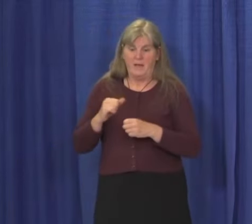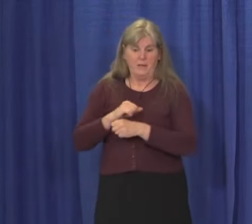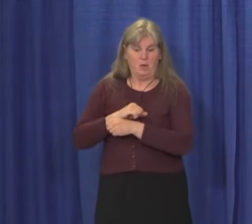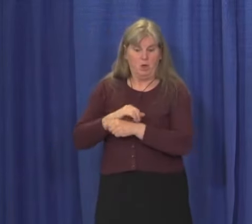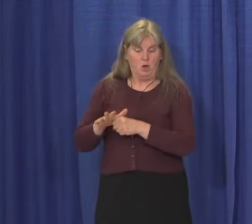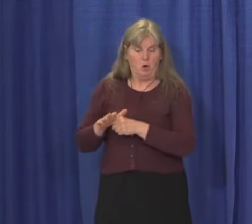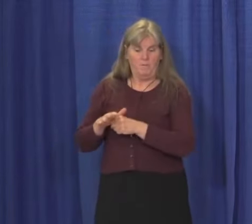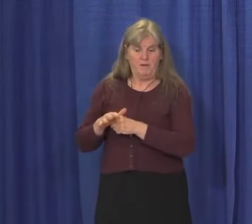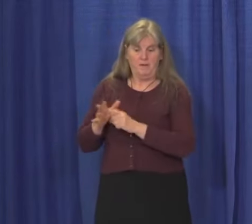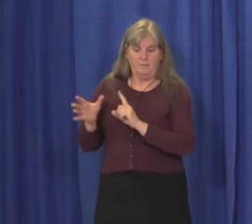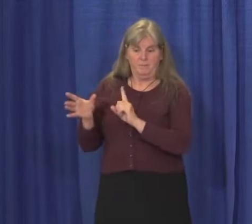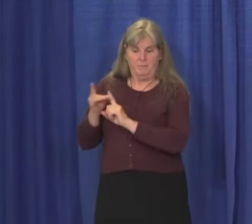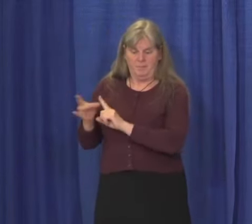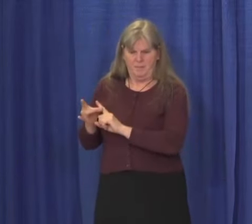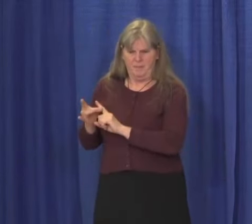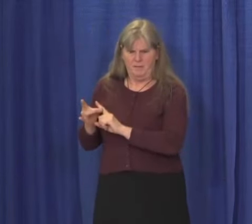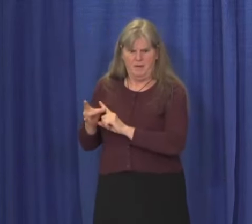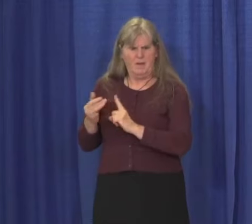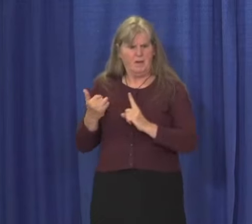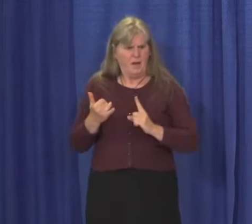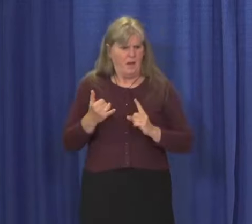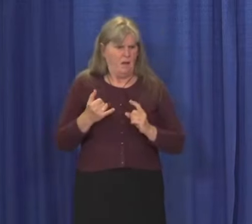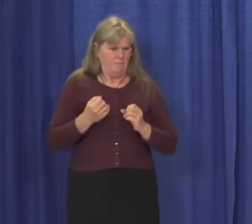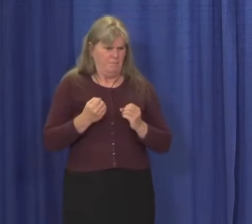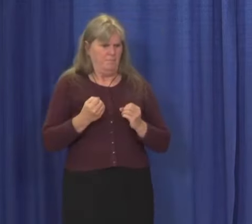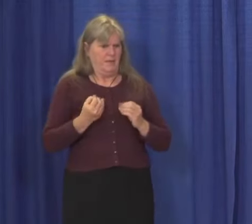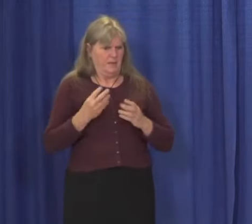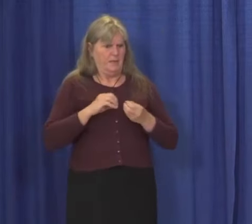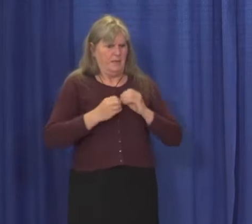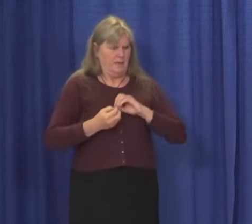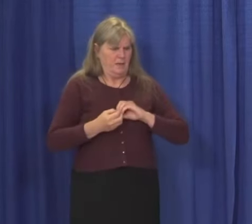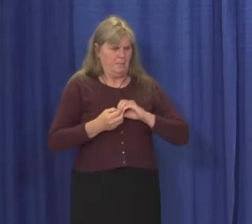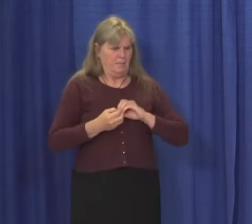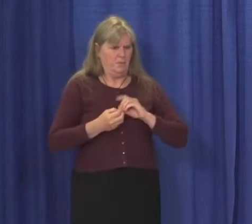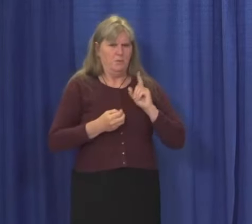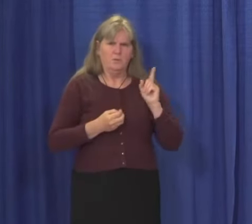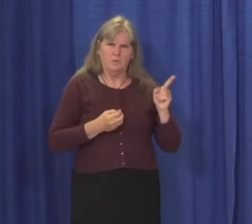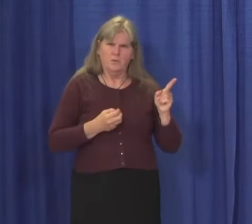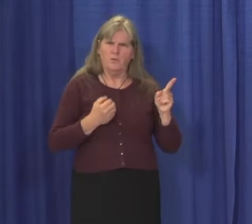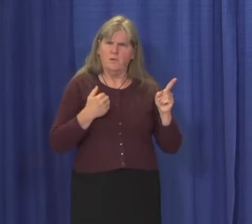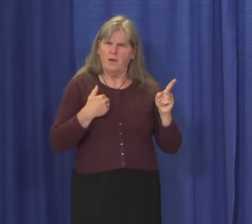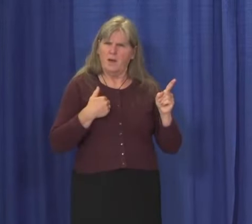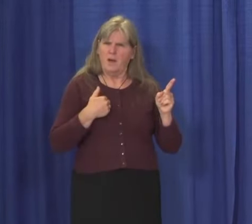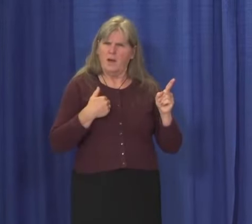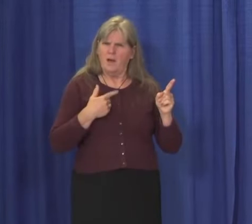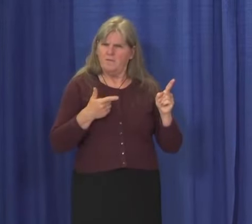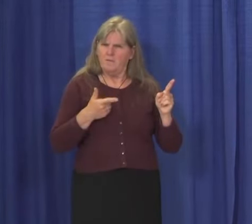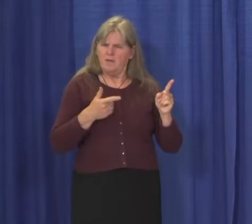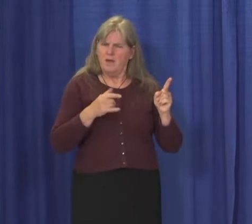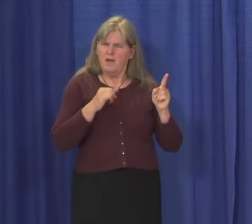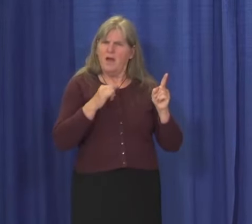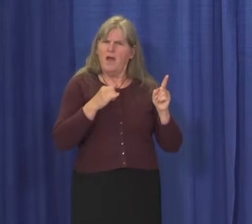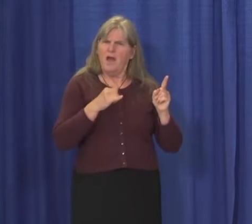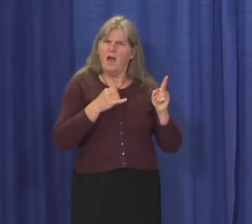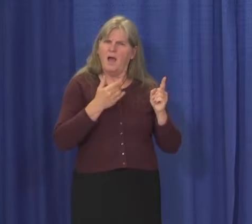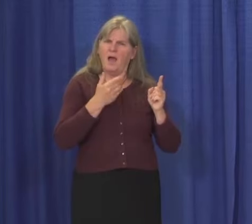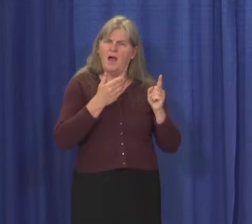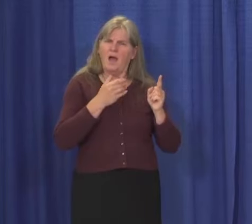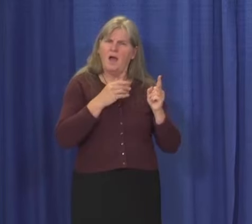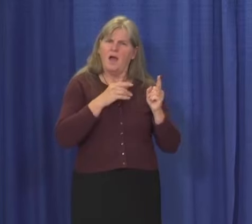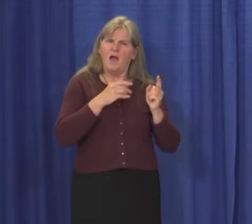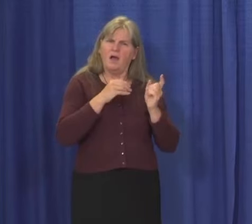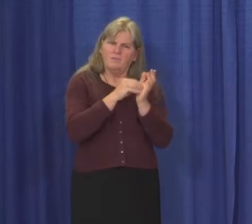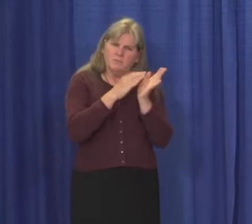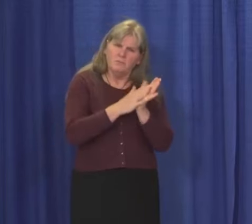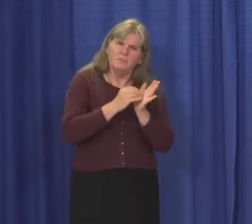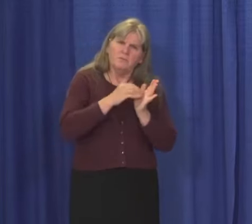comparatively. Now that we have more, I'm wondering if the government is doing anything to track possible cases of long COVID or symptoms that continue, and if